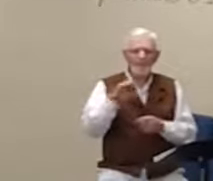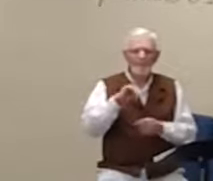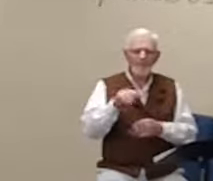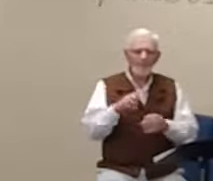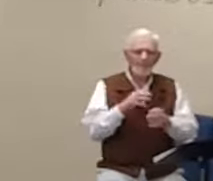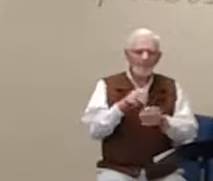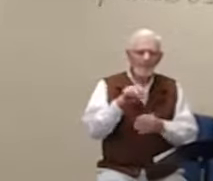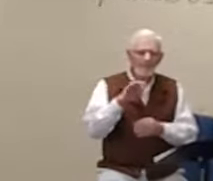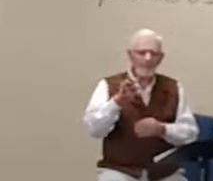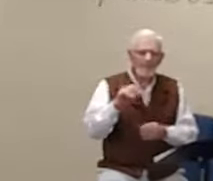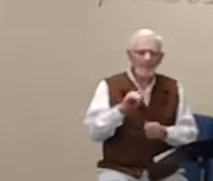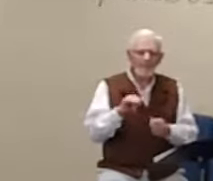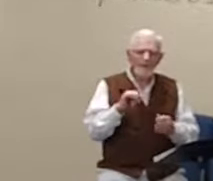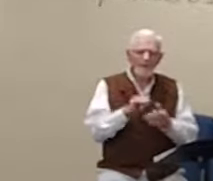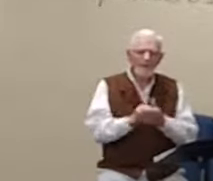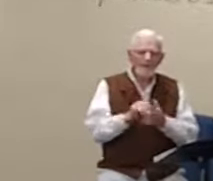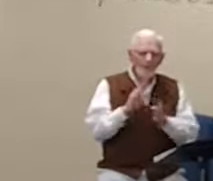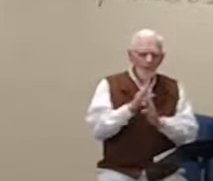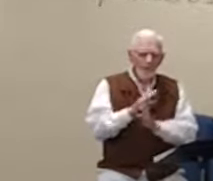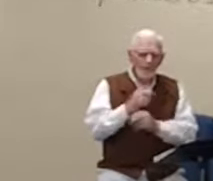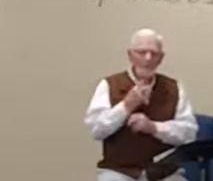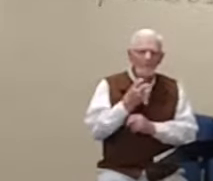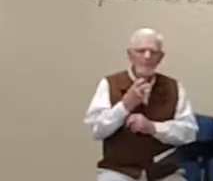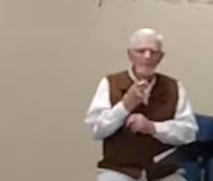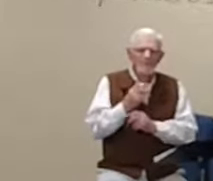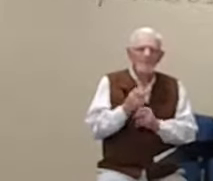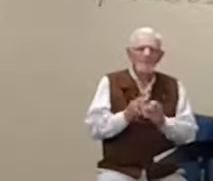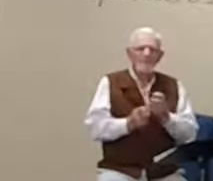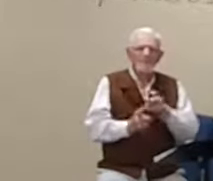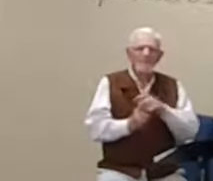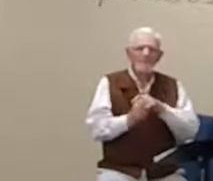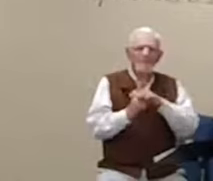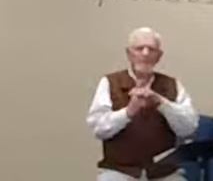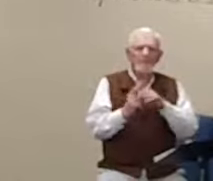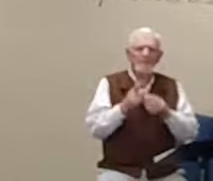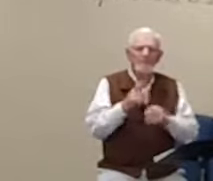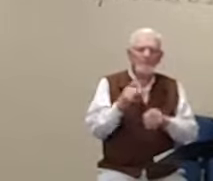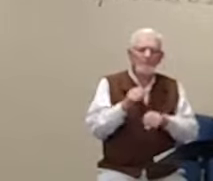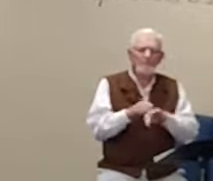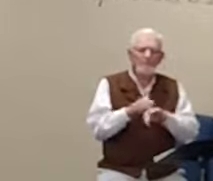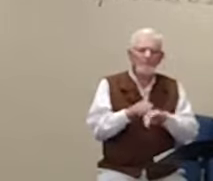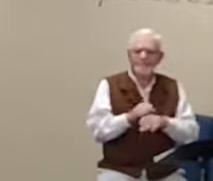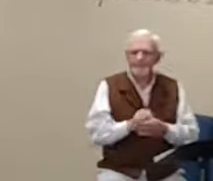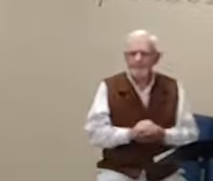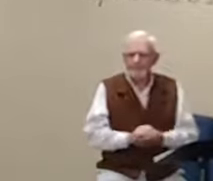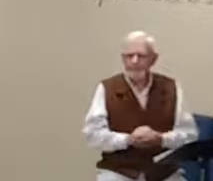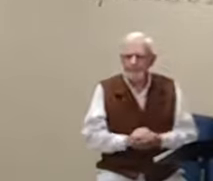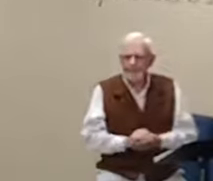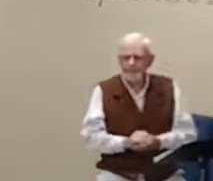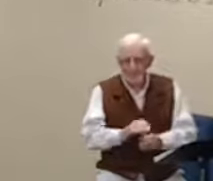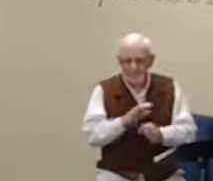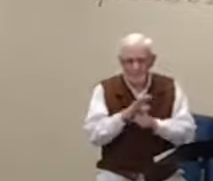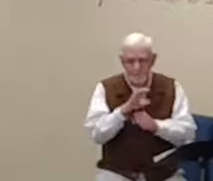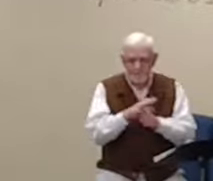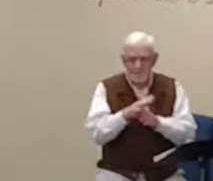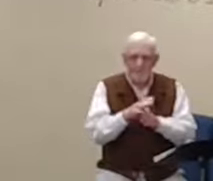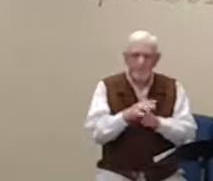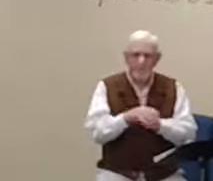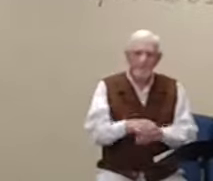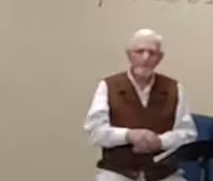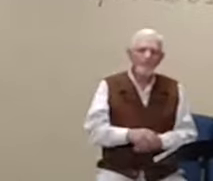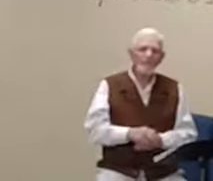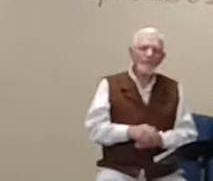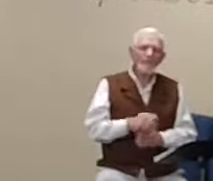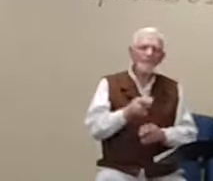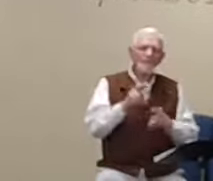was off and when that still small voice would show up, the Lord would knock and say, "You had enough yet, son? You ready